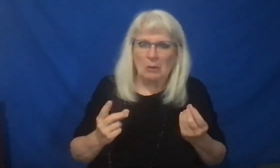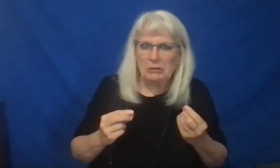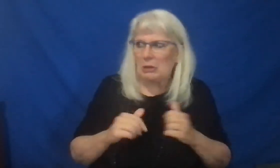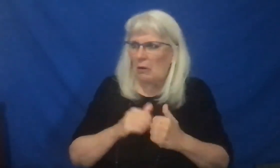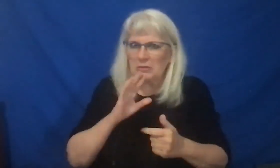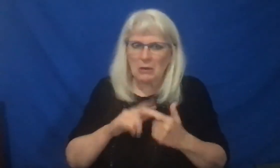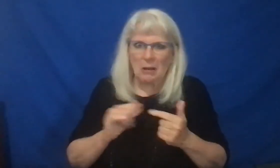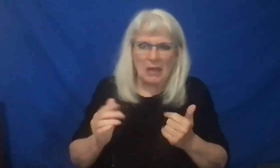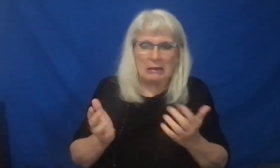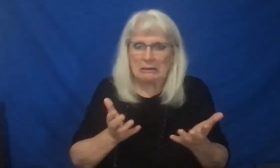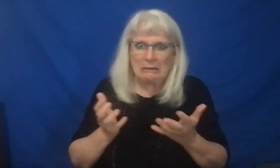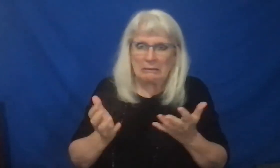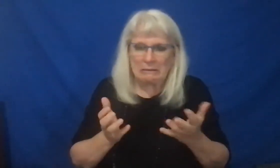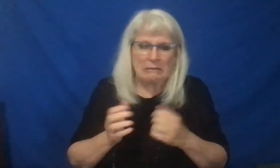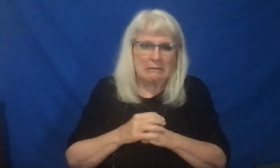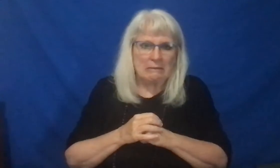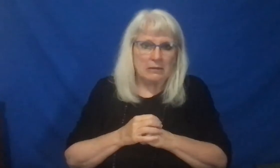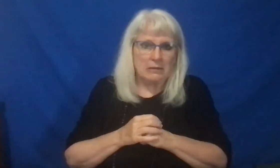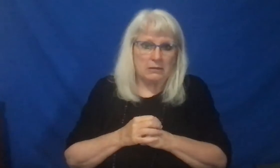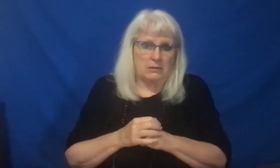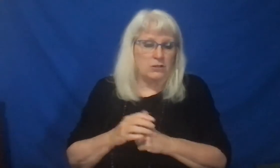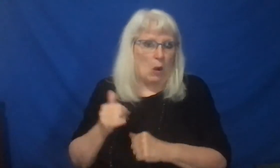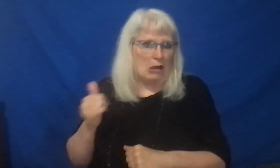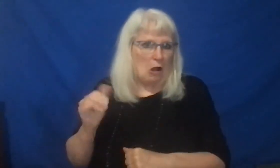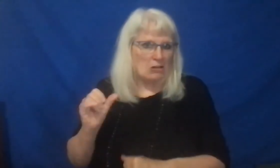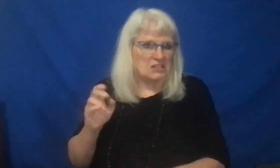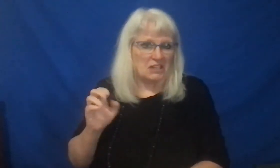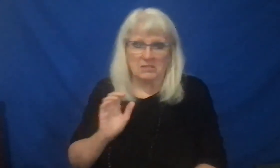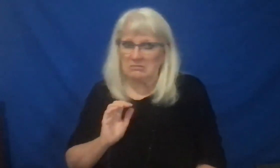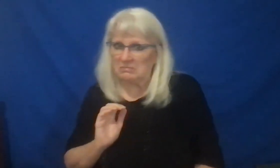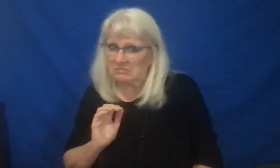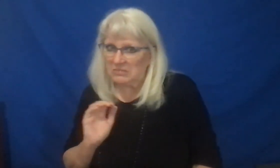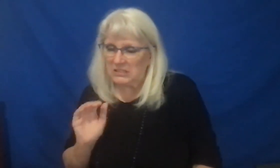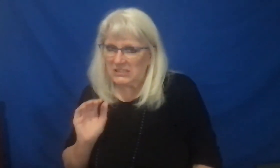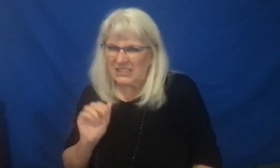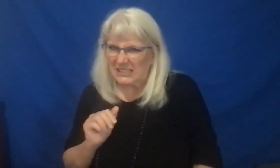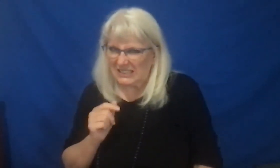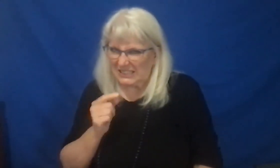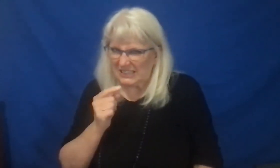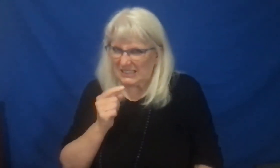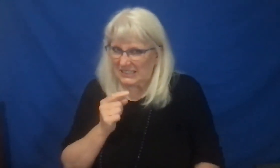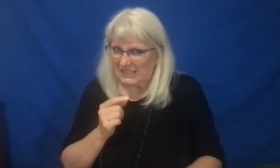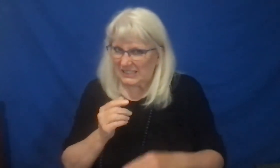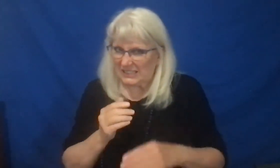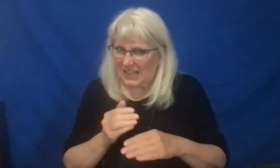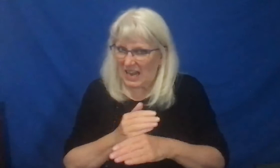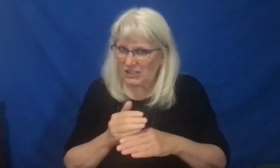I'm, you know, I called Steve. I'm like, can I share about the work that I'm doing? And like, I know we have